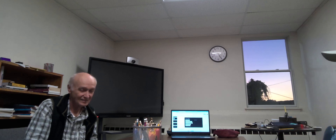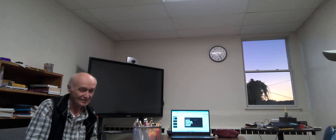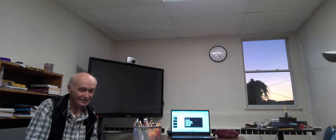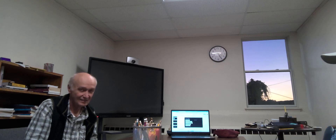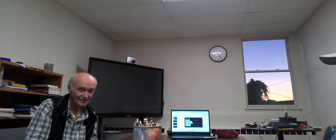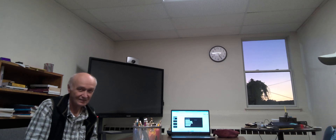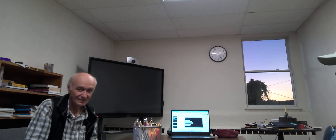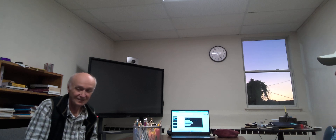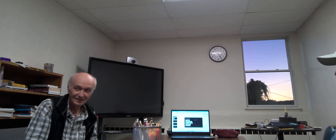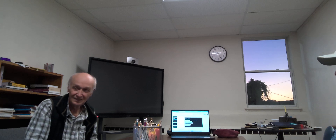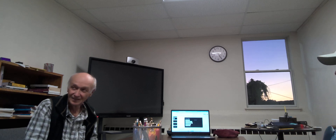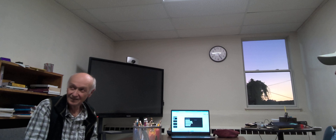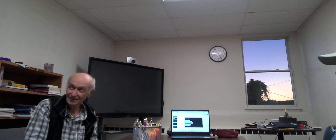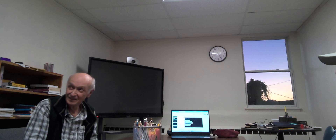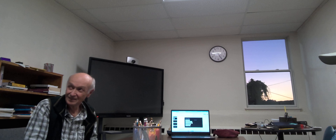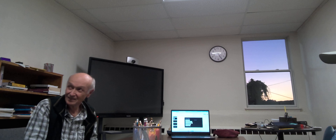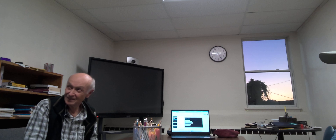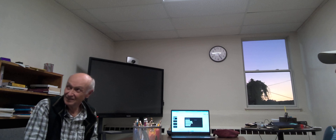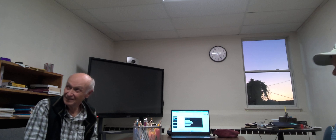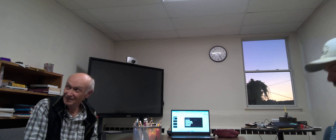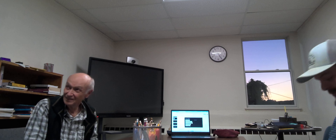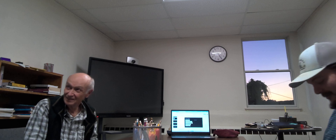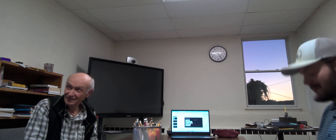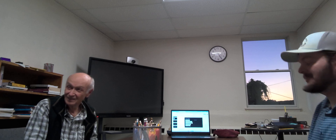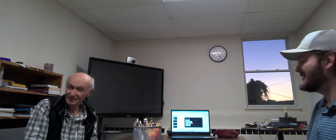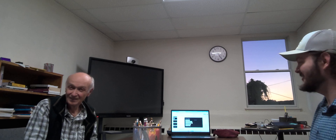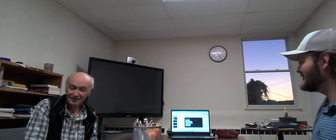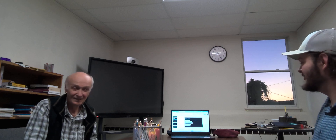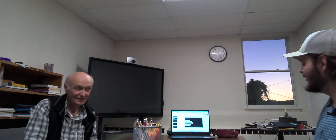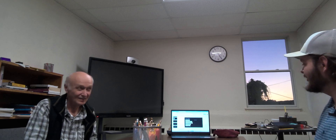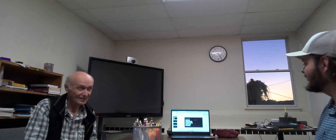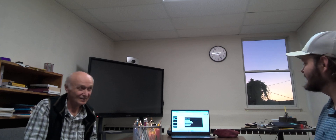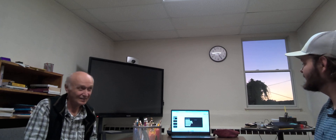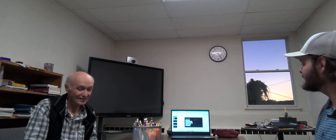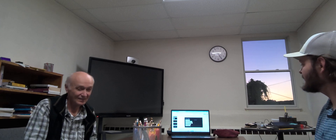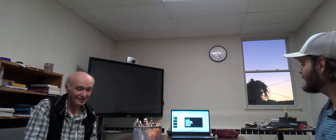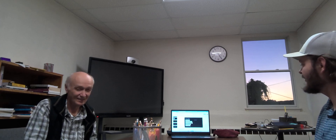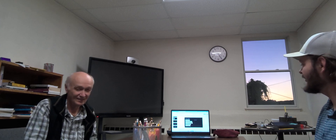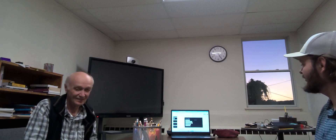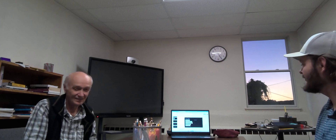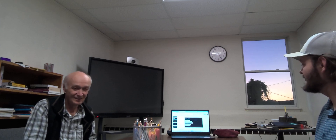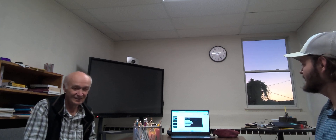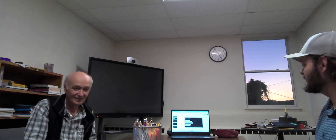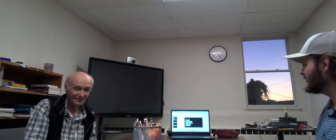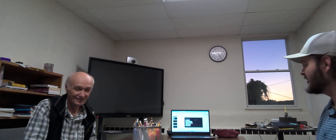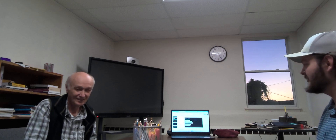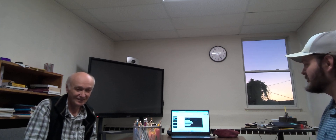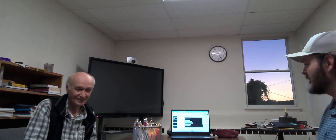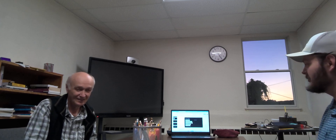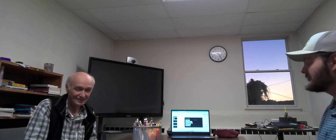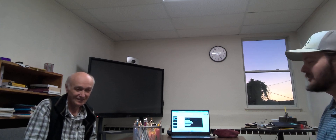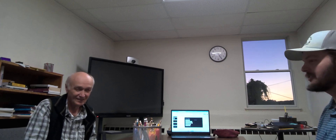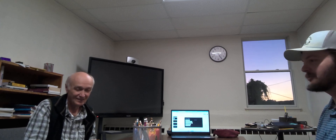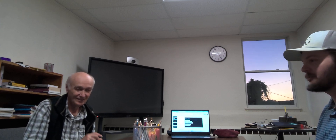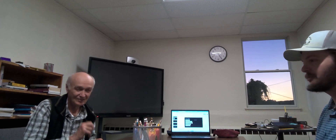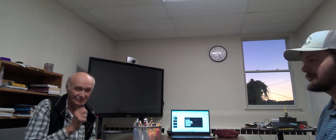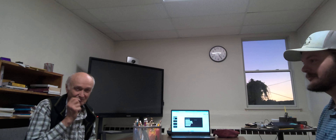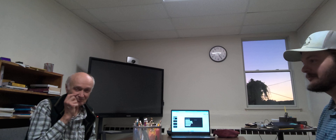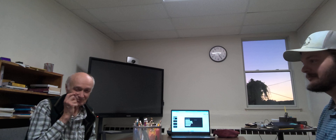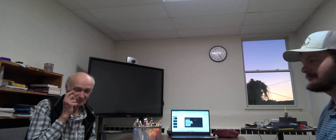Okay. How do I decide for asking him as well? No. Oh, I think I have a problem M. for that. So the problem.